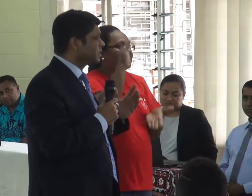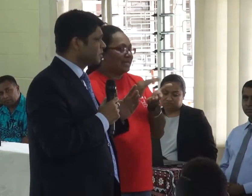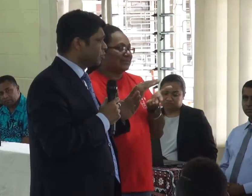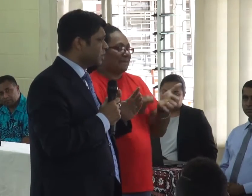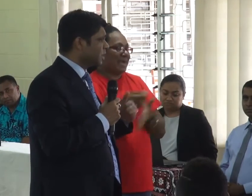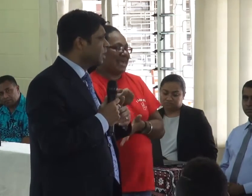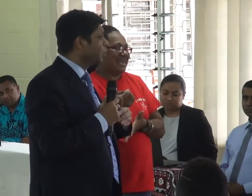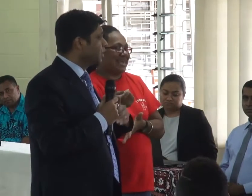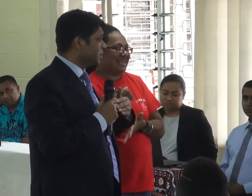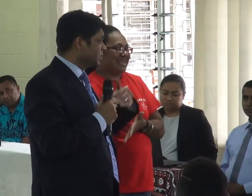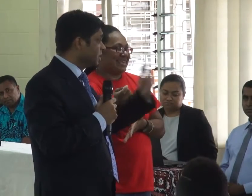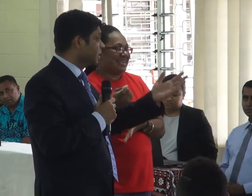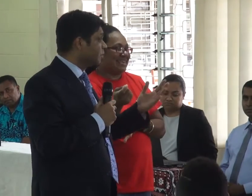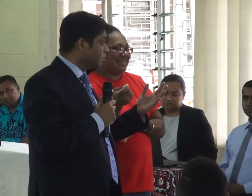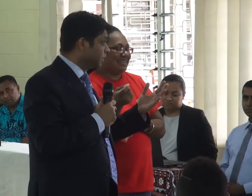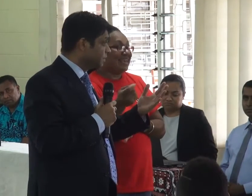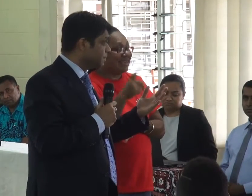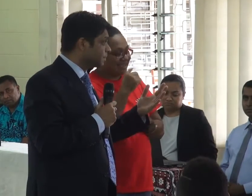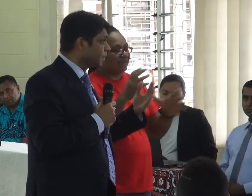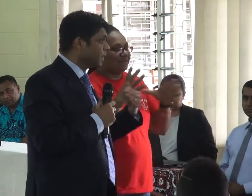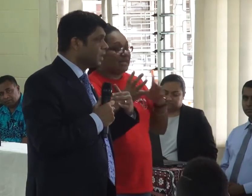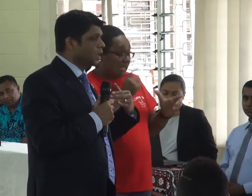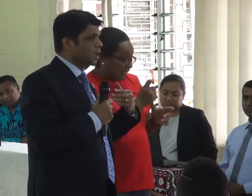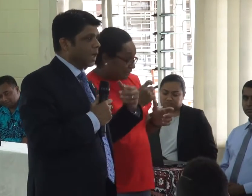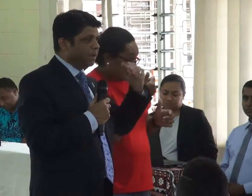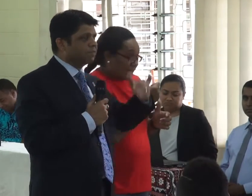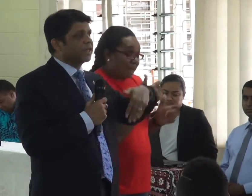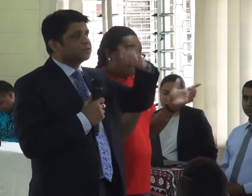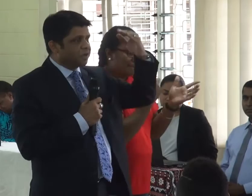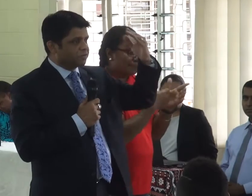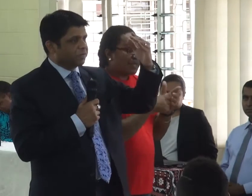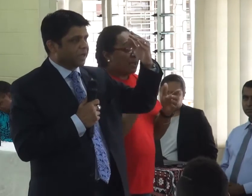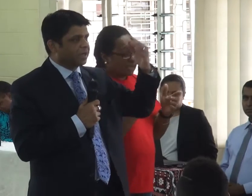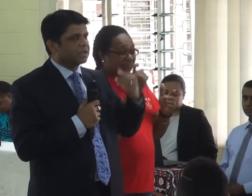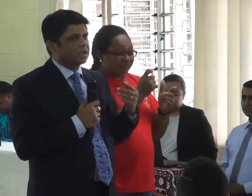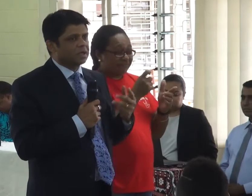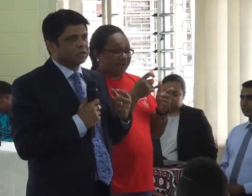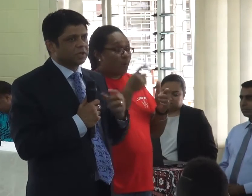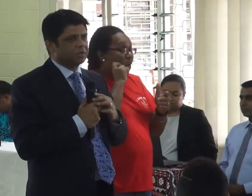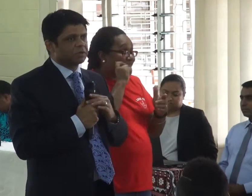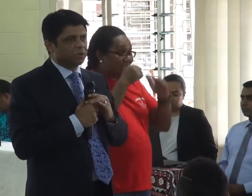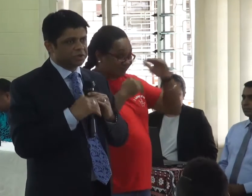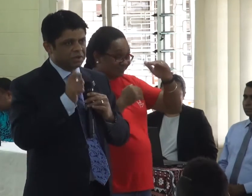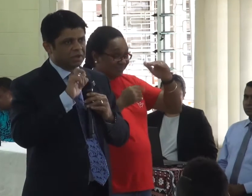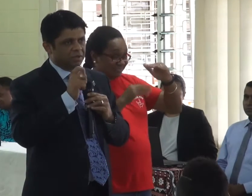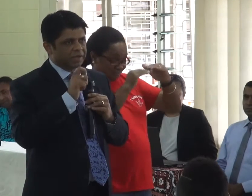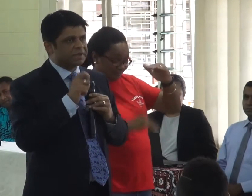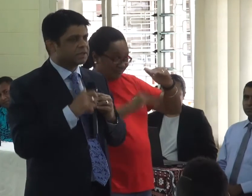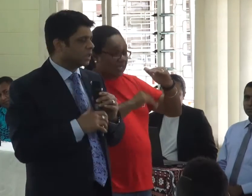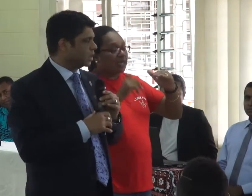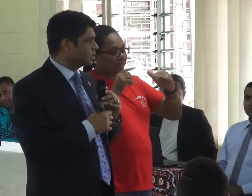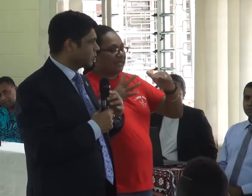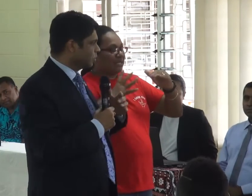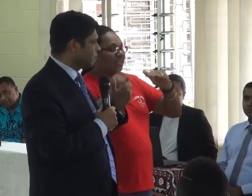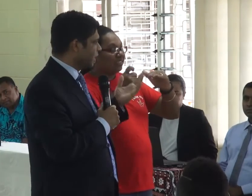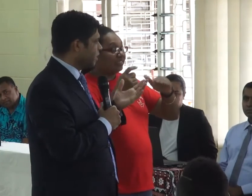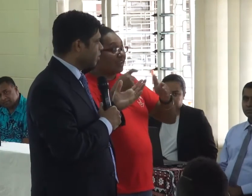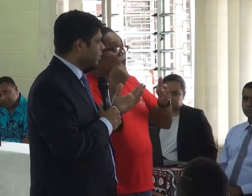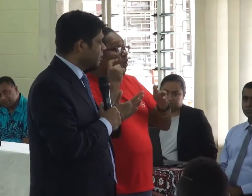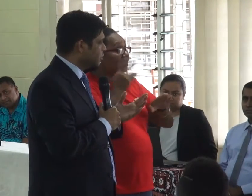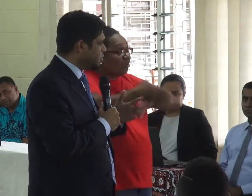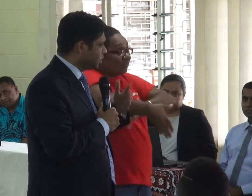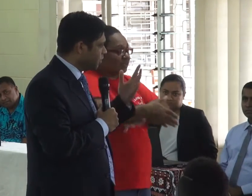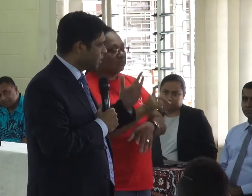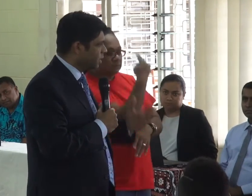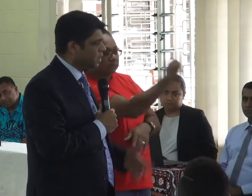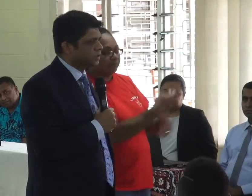90,250 liters of water, we essentially give for free. Above that you have to pay, So he was questioning the rates, so we've taken